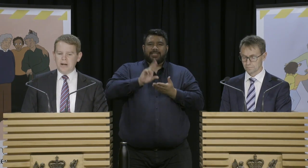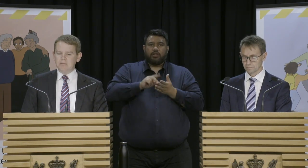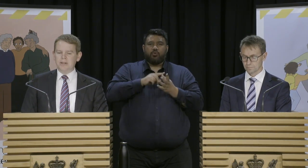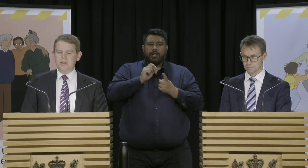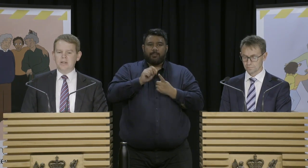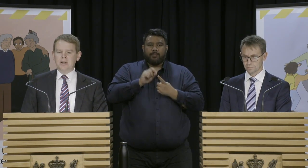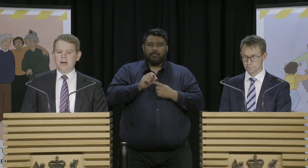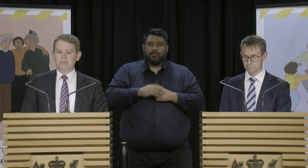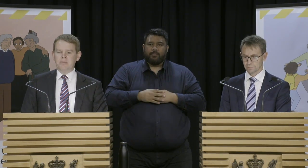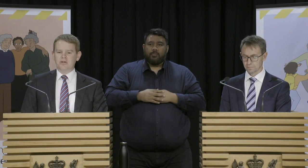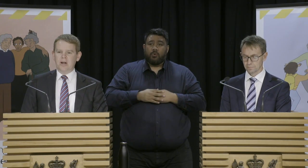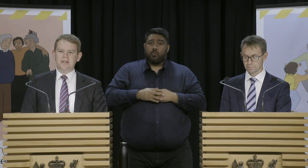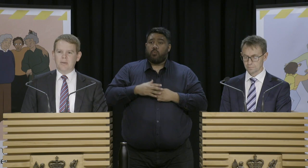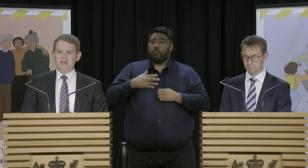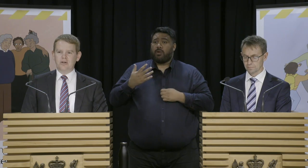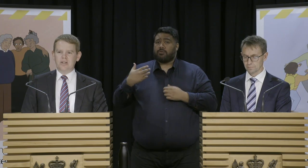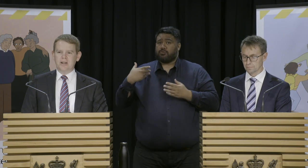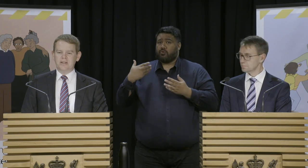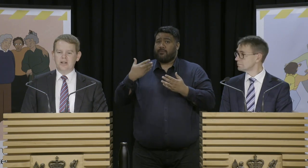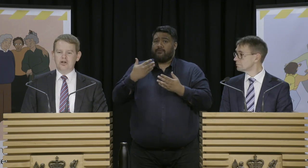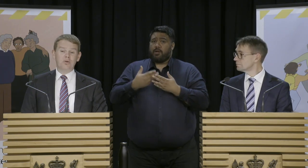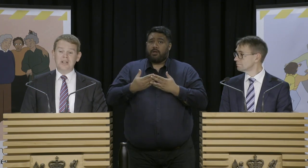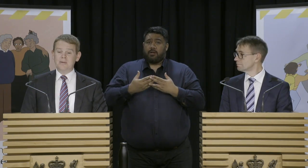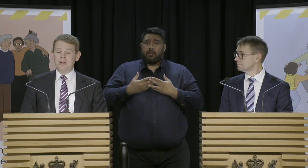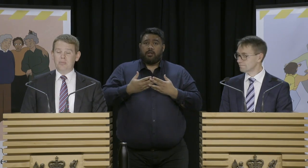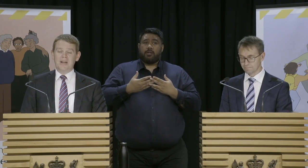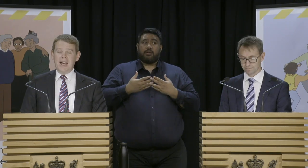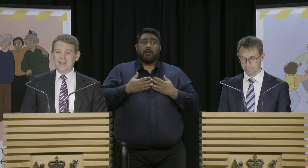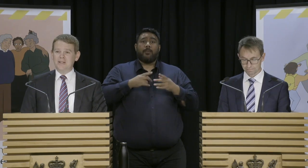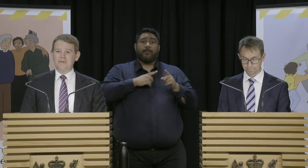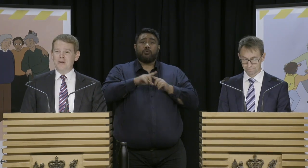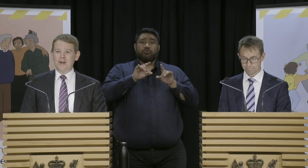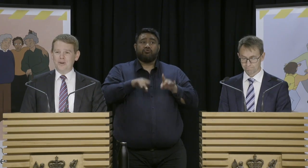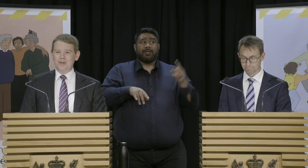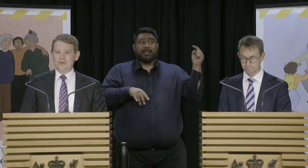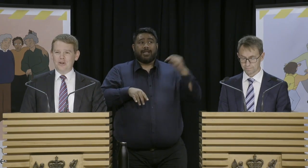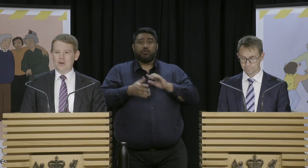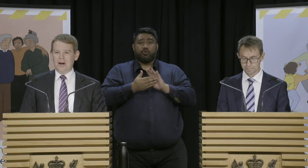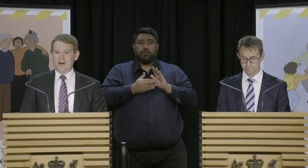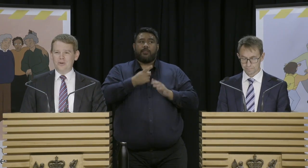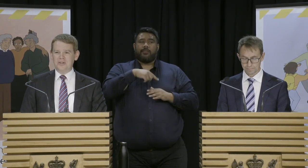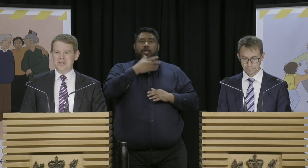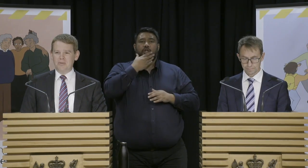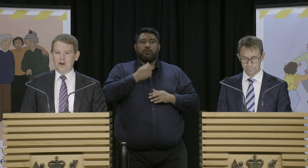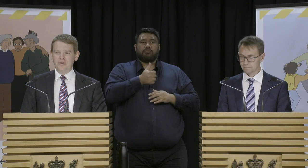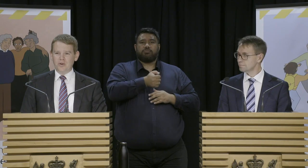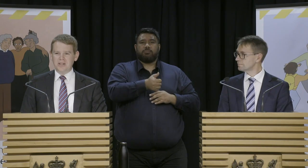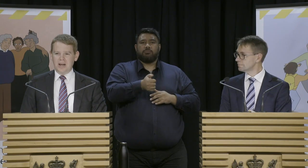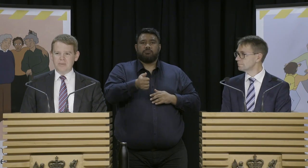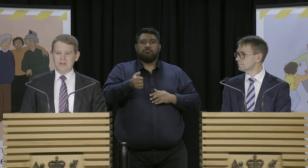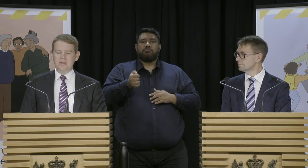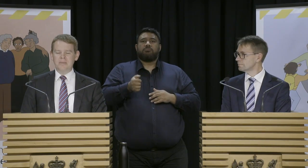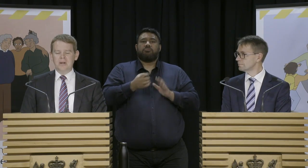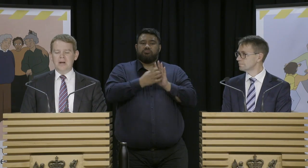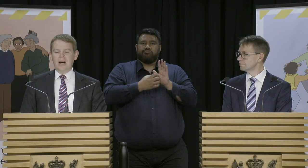so far is that Australians coming to New Zealand do tend to be pretty active in their use of the QR code system, the COVID Tracer